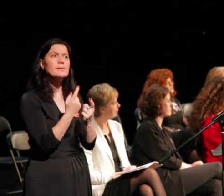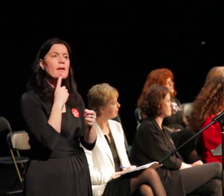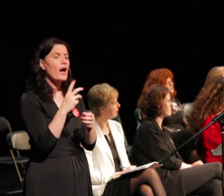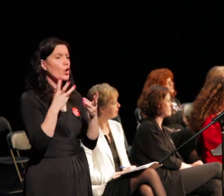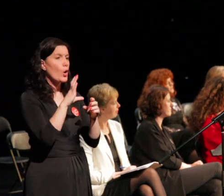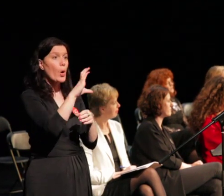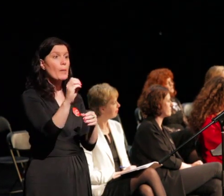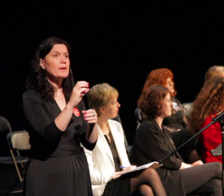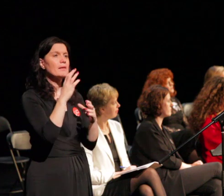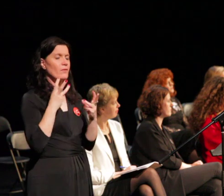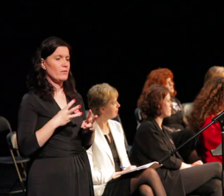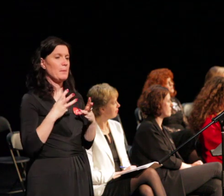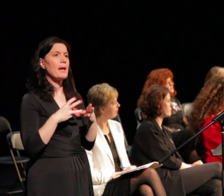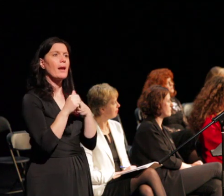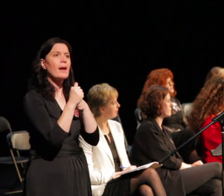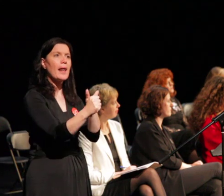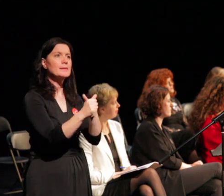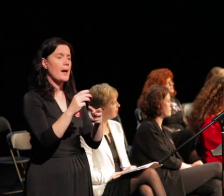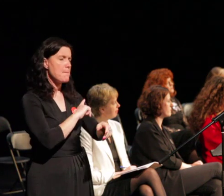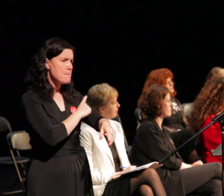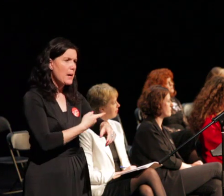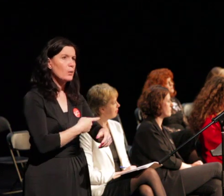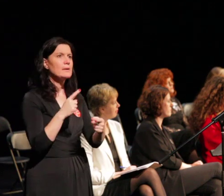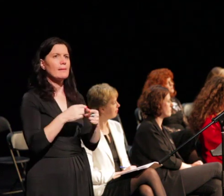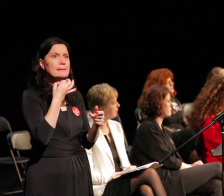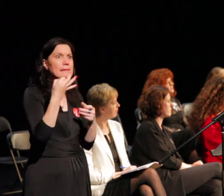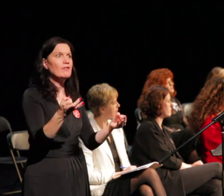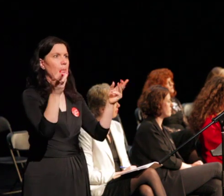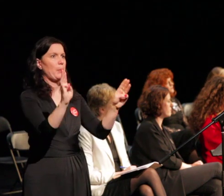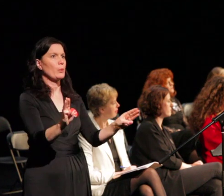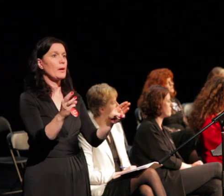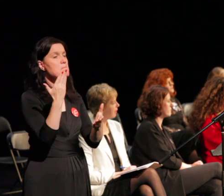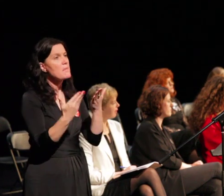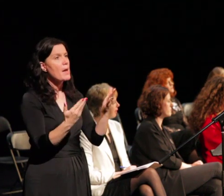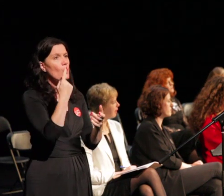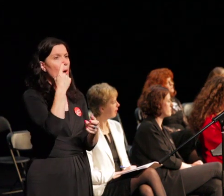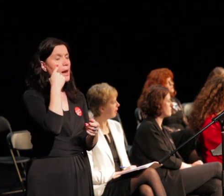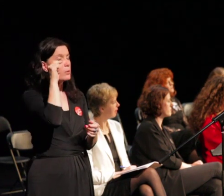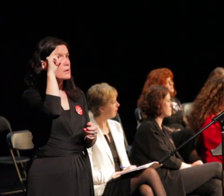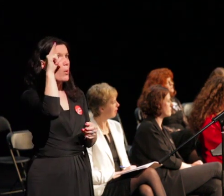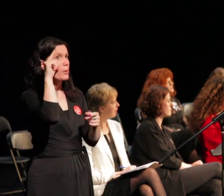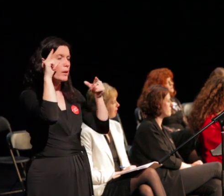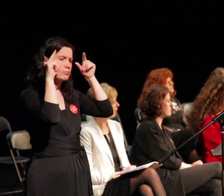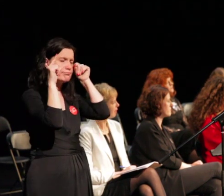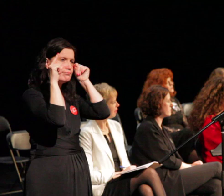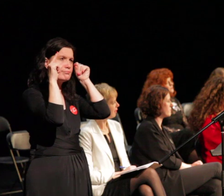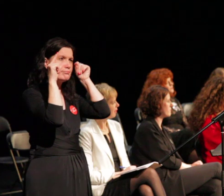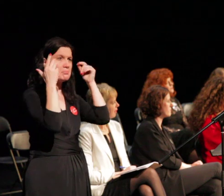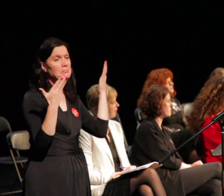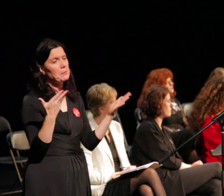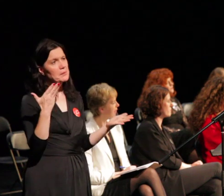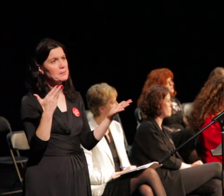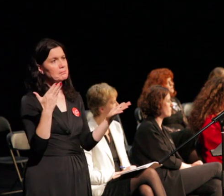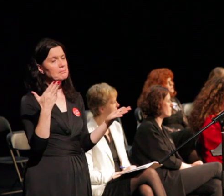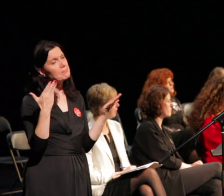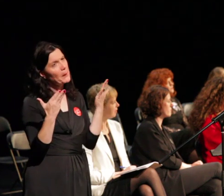female-led, empowered, and empowering. Maybe we have had one eye open and one eye shut.